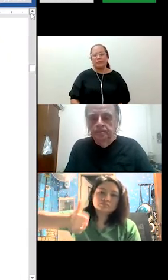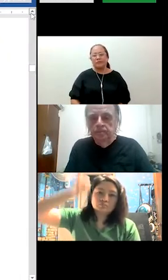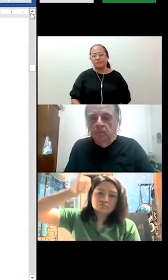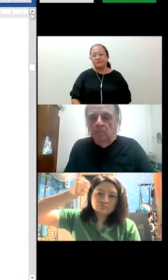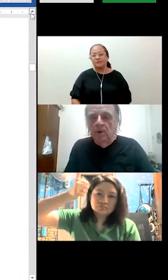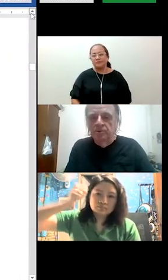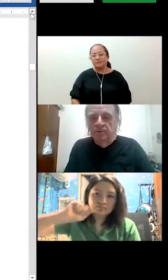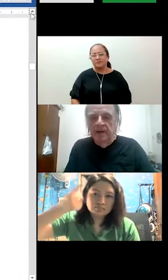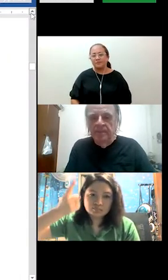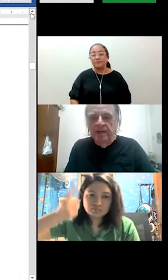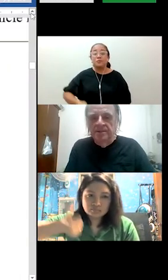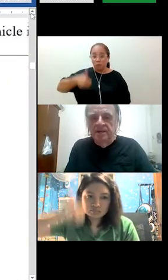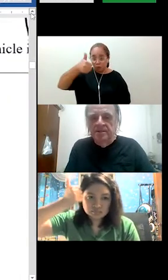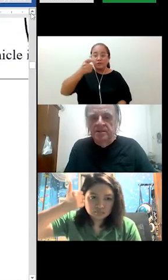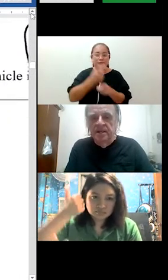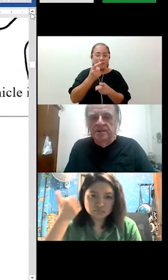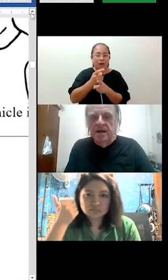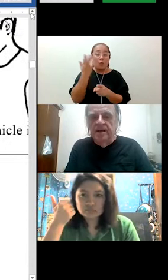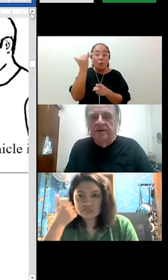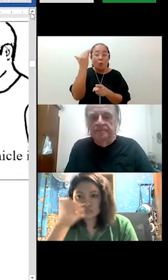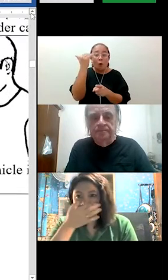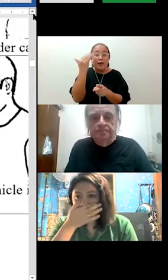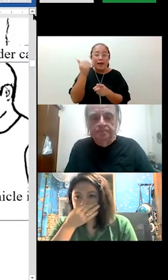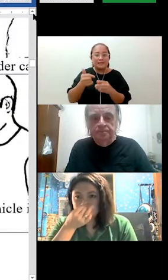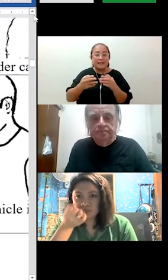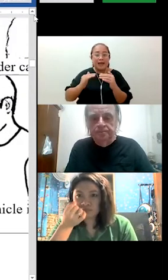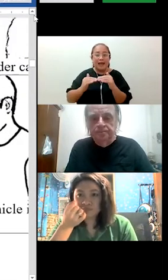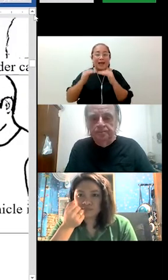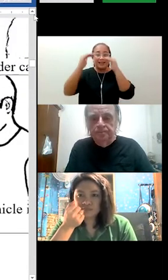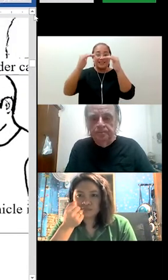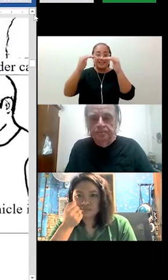Most, Meng is saying. Most, right, most. Because it is higher.